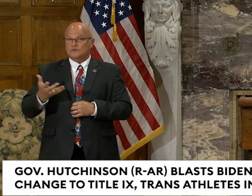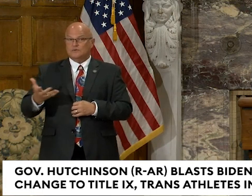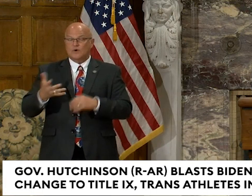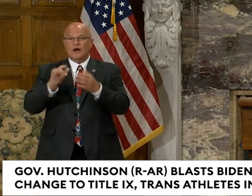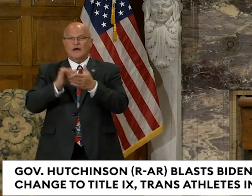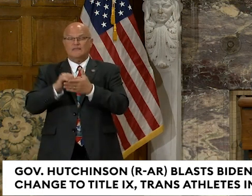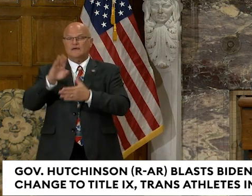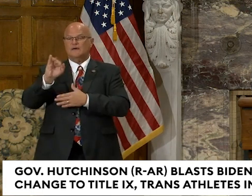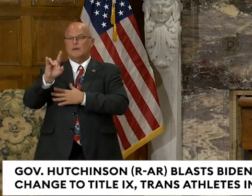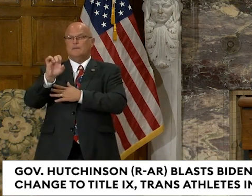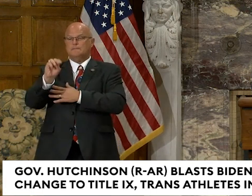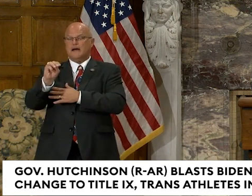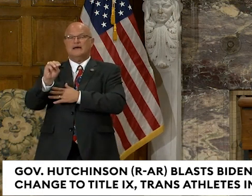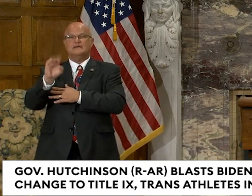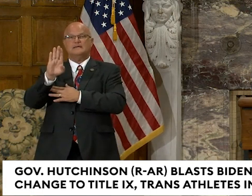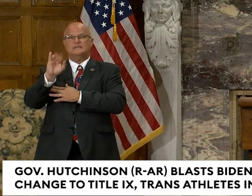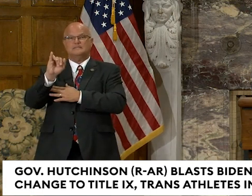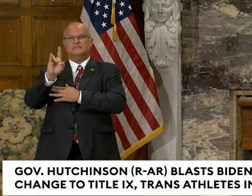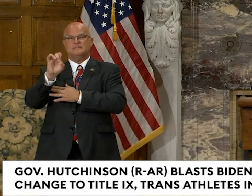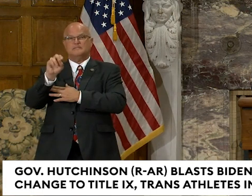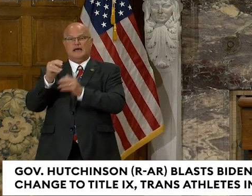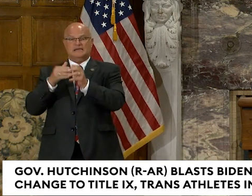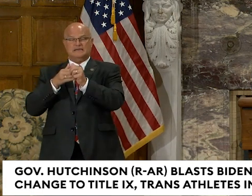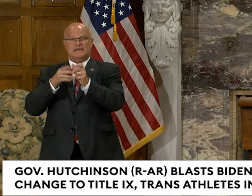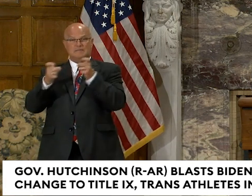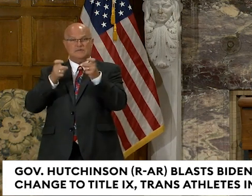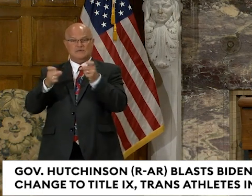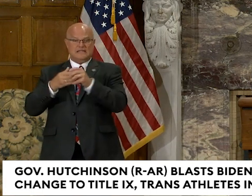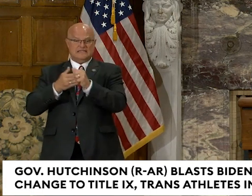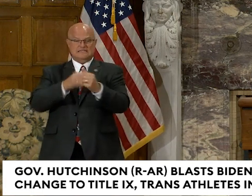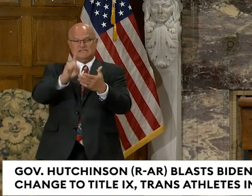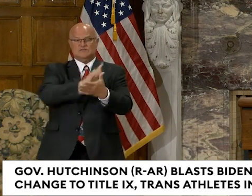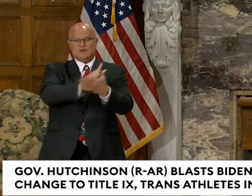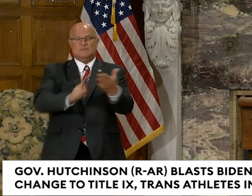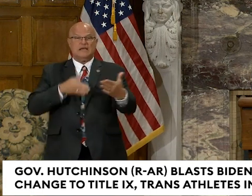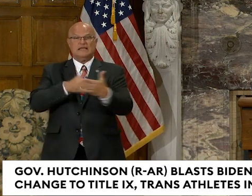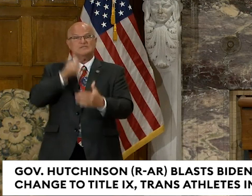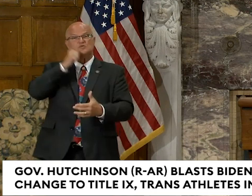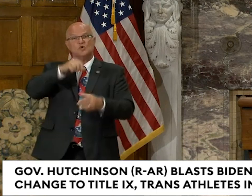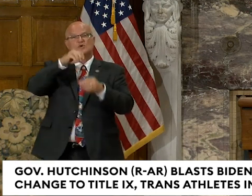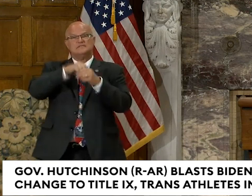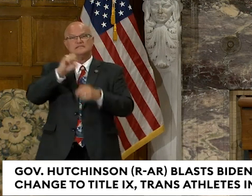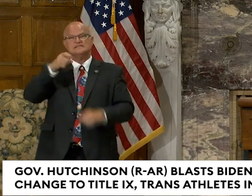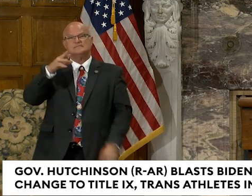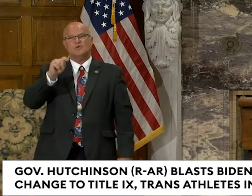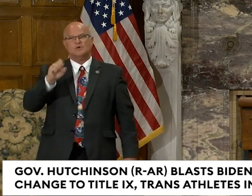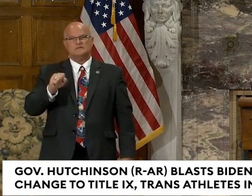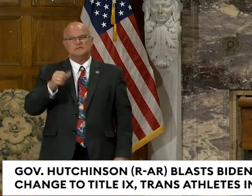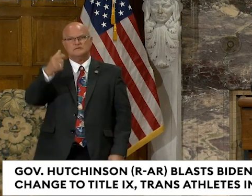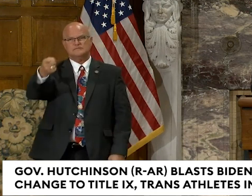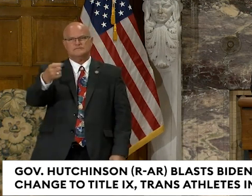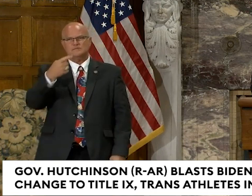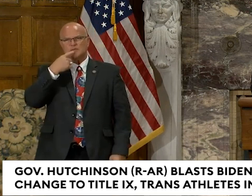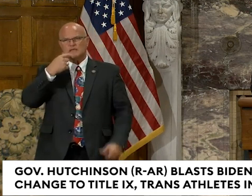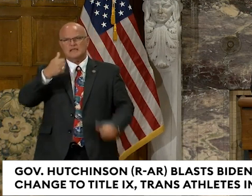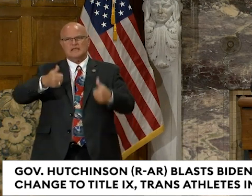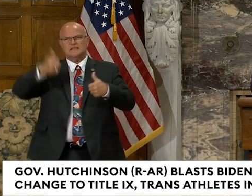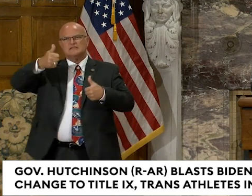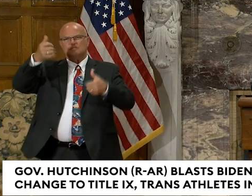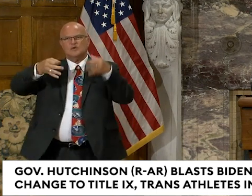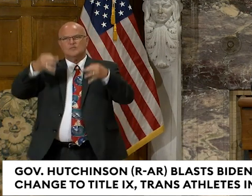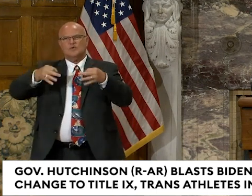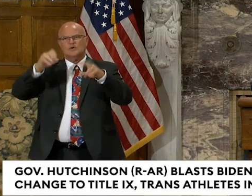the Biden administration is proposing leads to discrimination against girls in sports. You mentioned the Supreme Court's